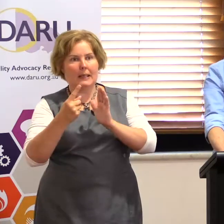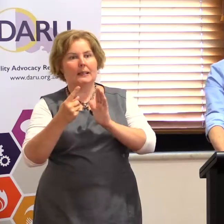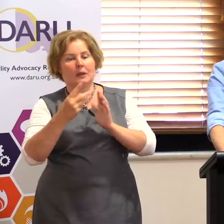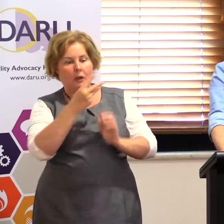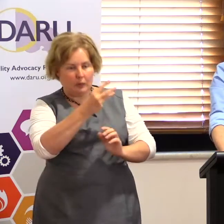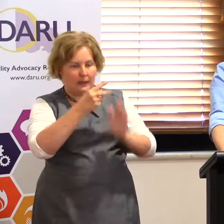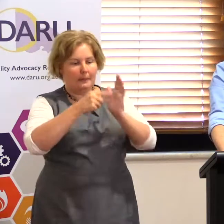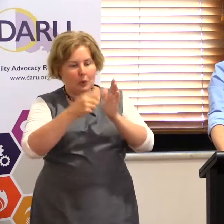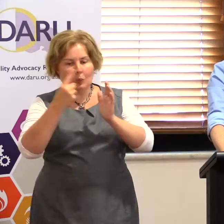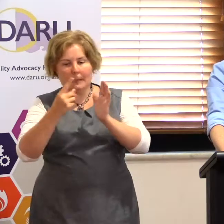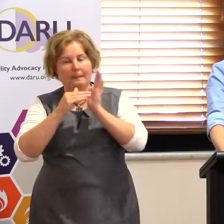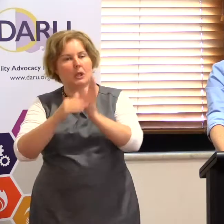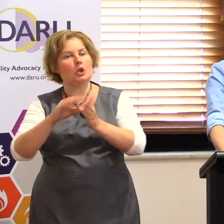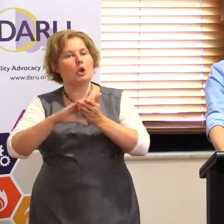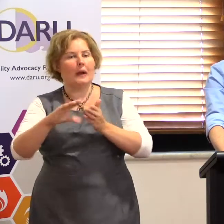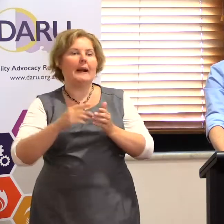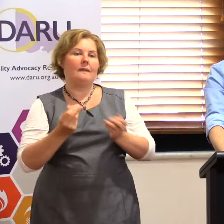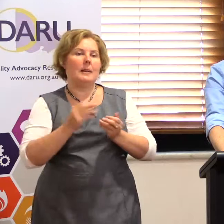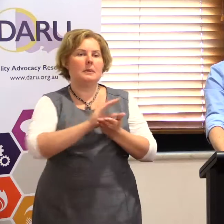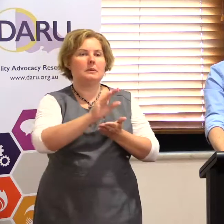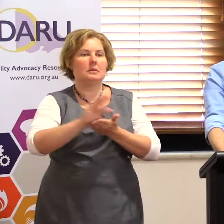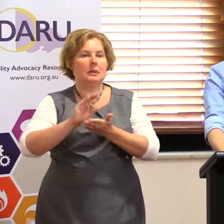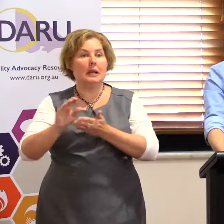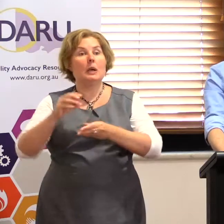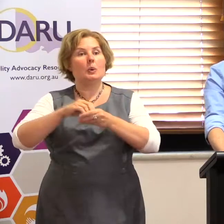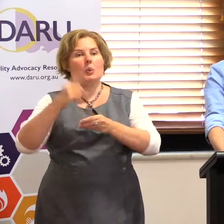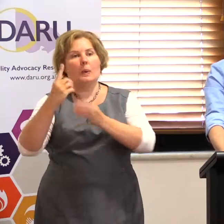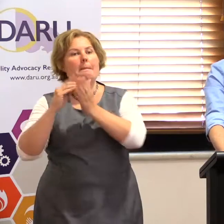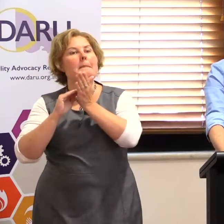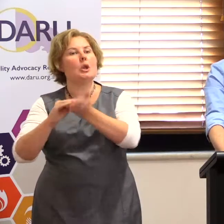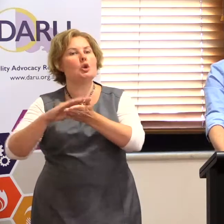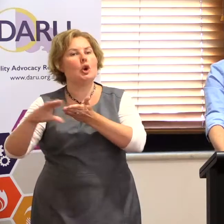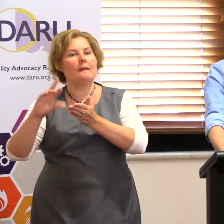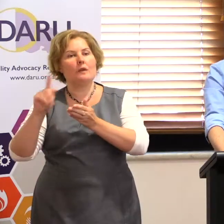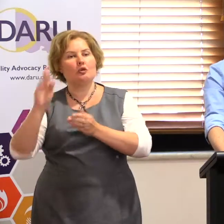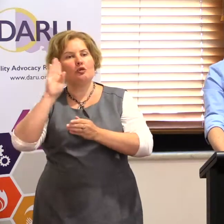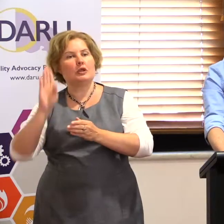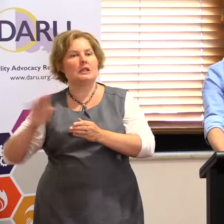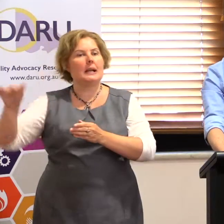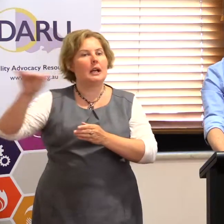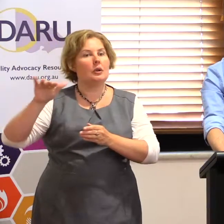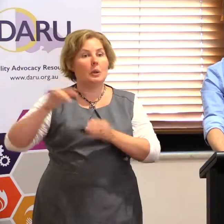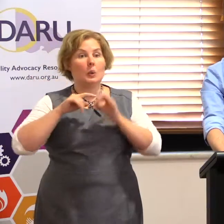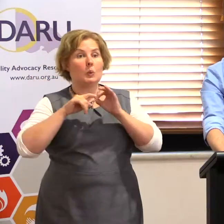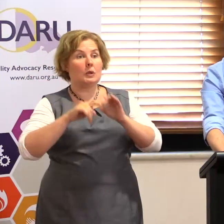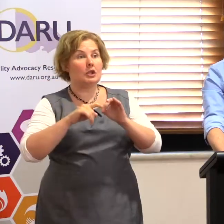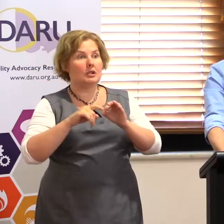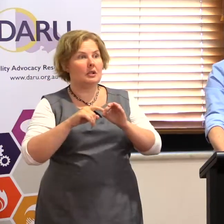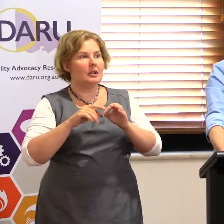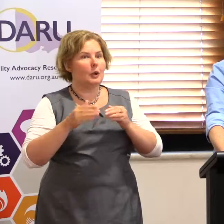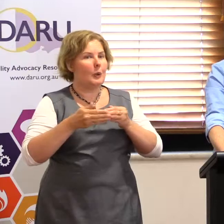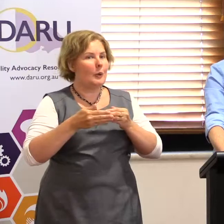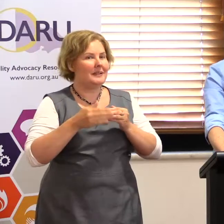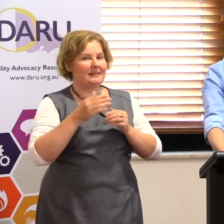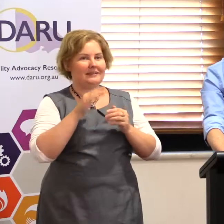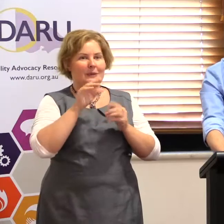available, including $1 million for regional areas. Questions close at midnight today, no pressure, but you need